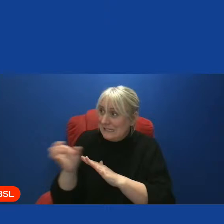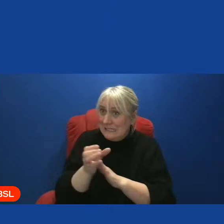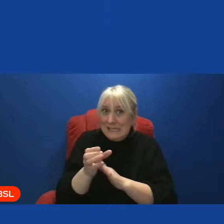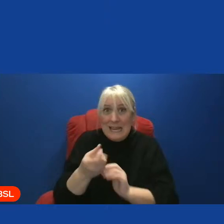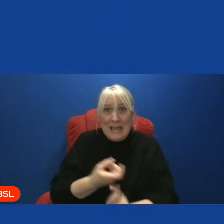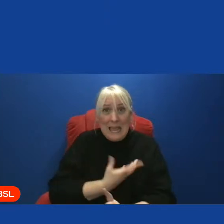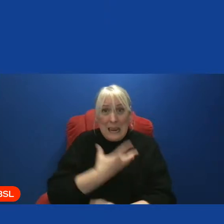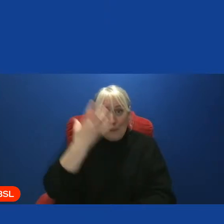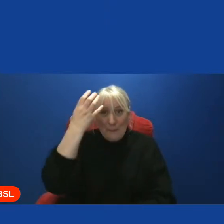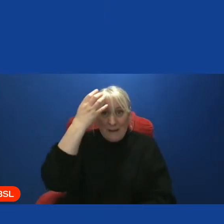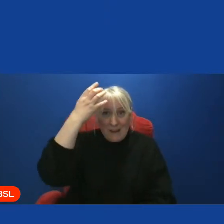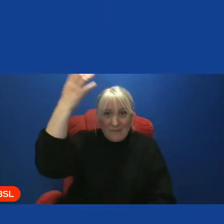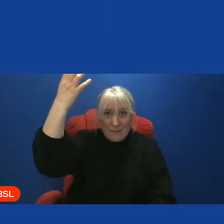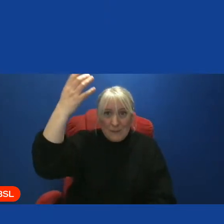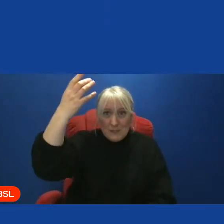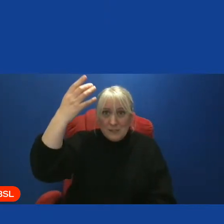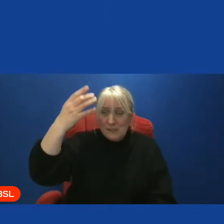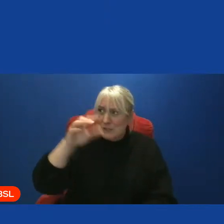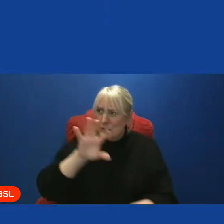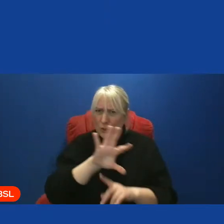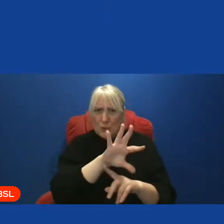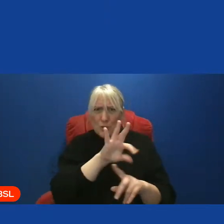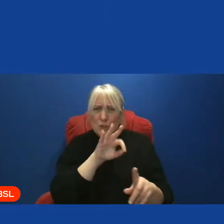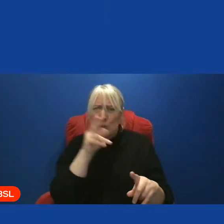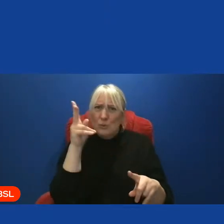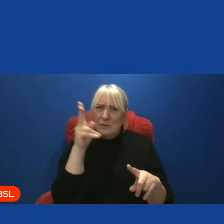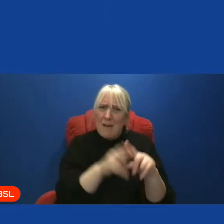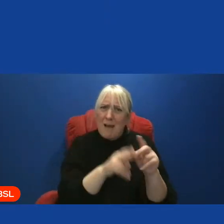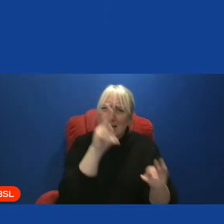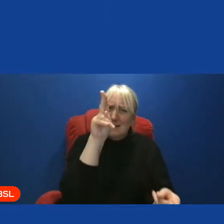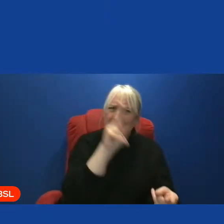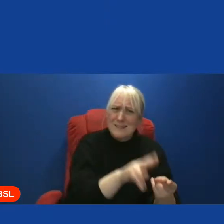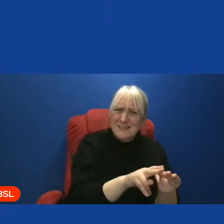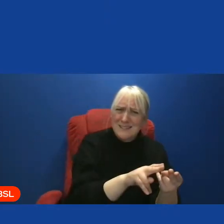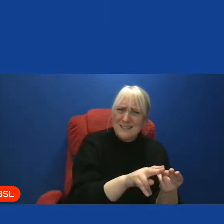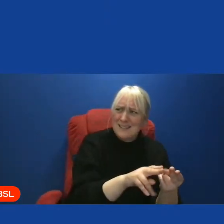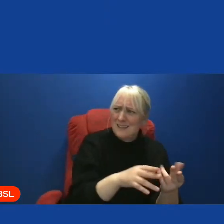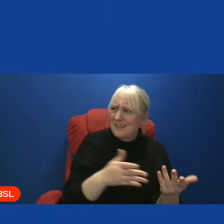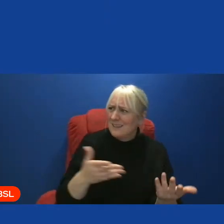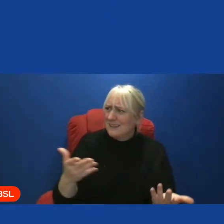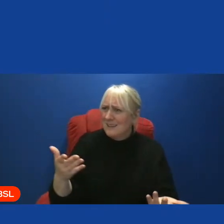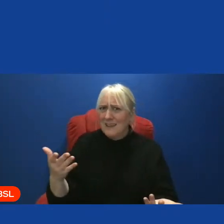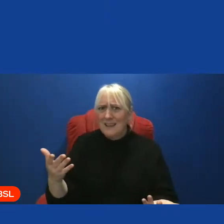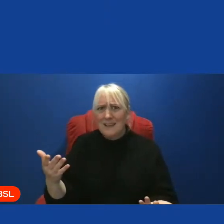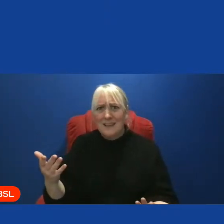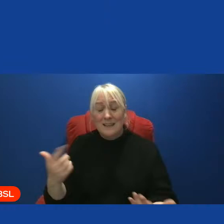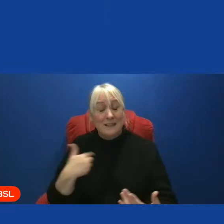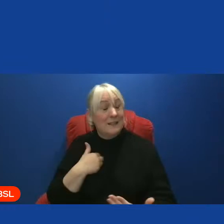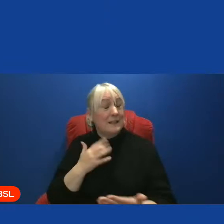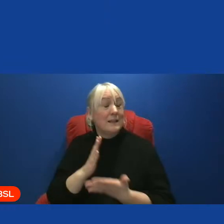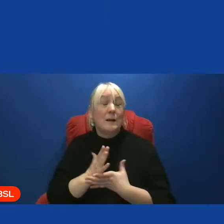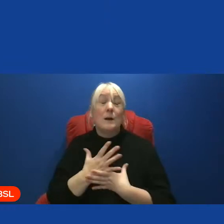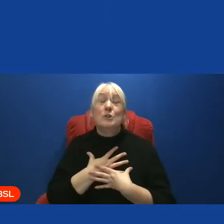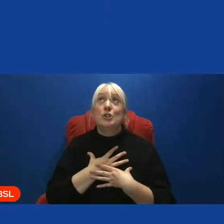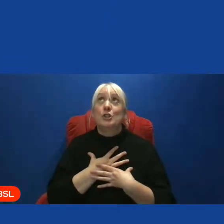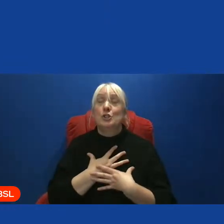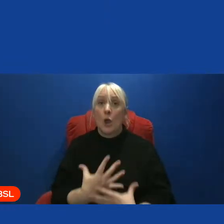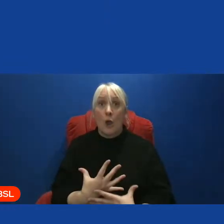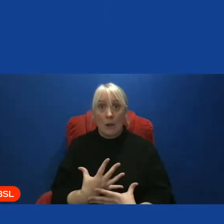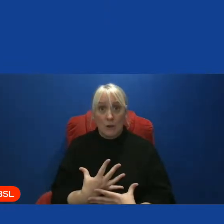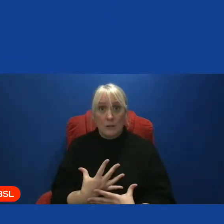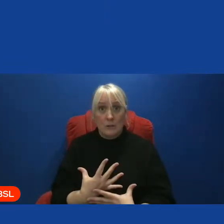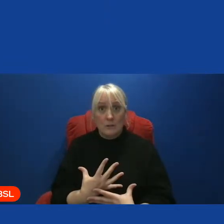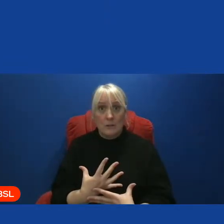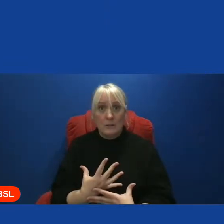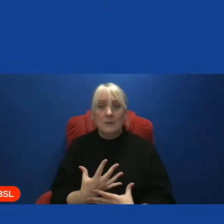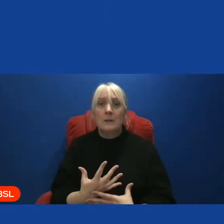particular would go down the path of savage cuts. And I'm shocked. We've been arguing